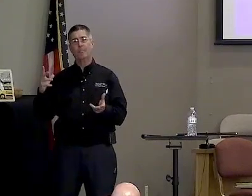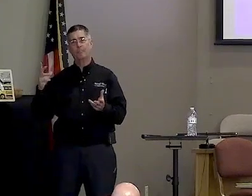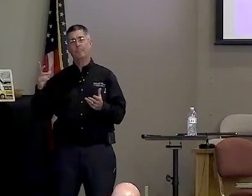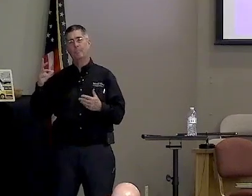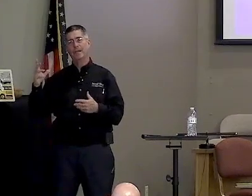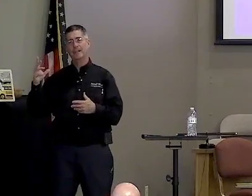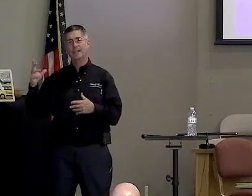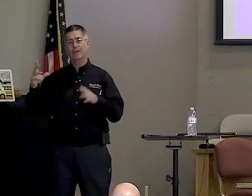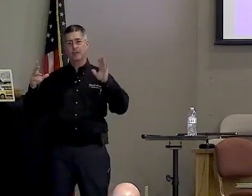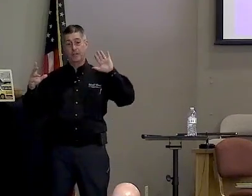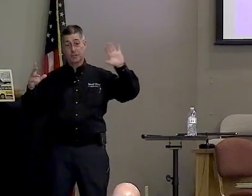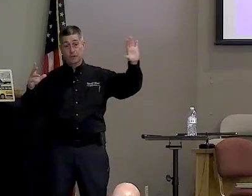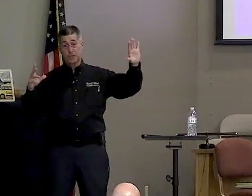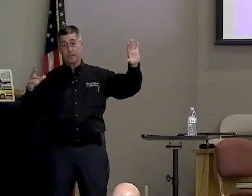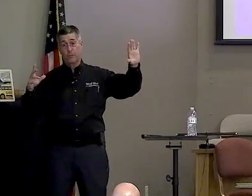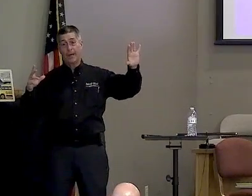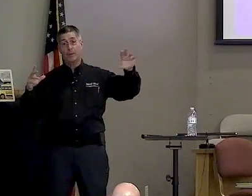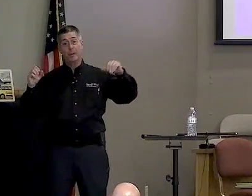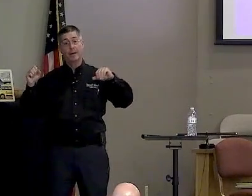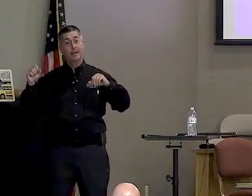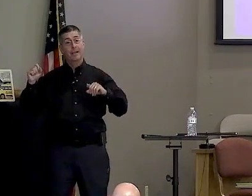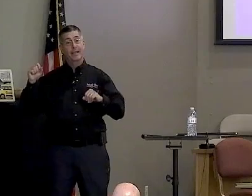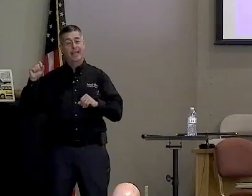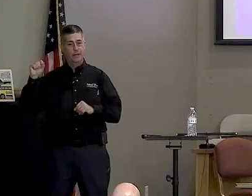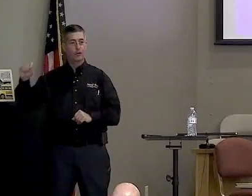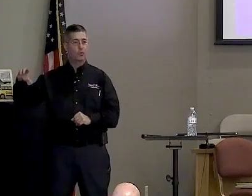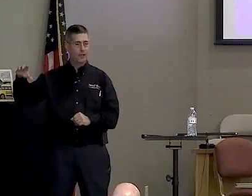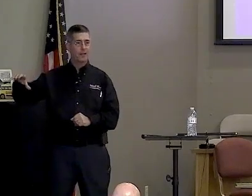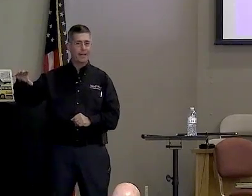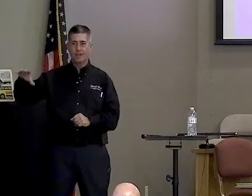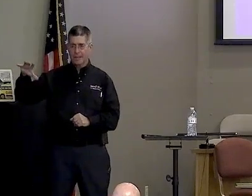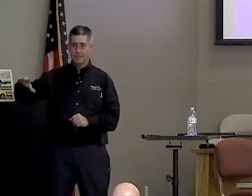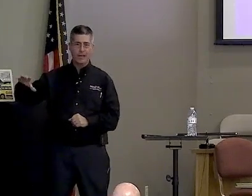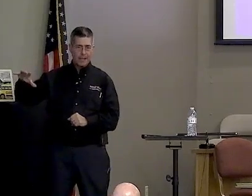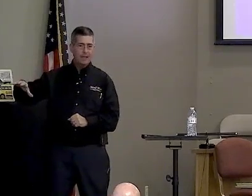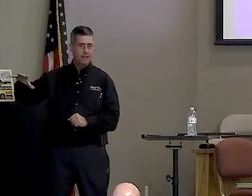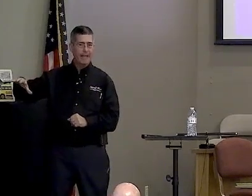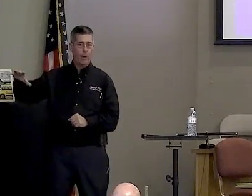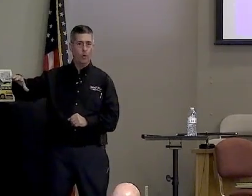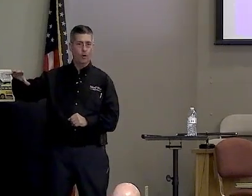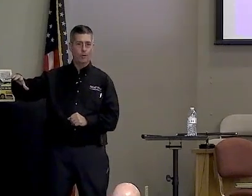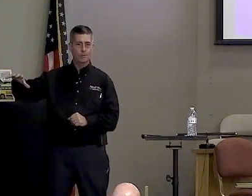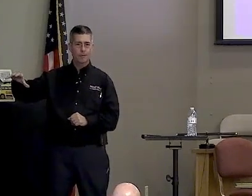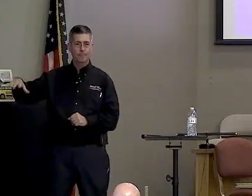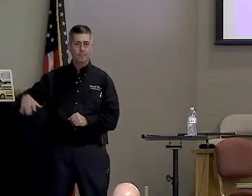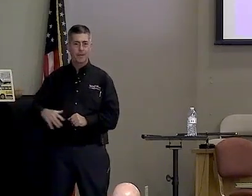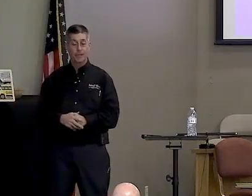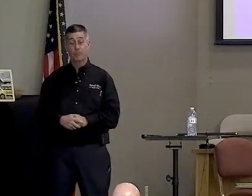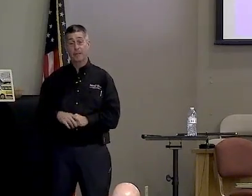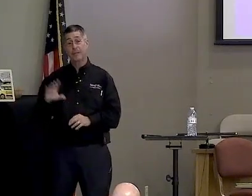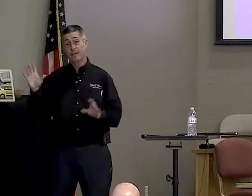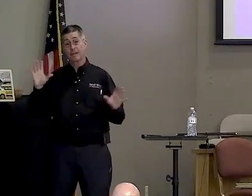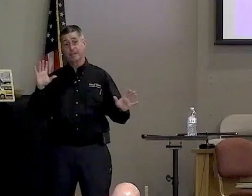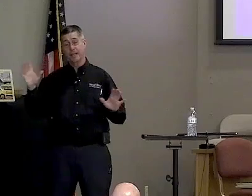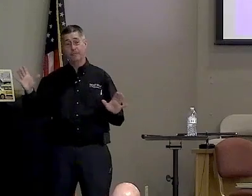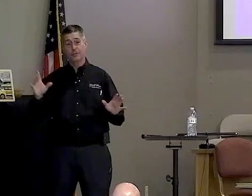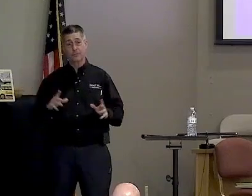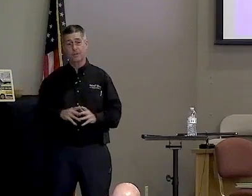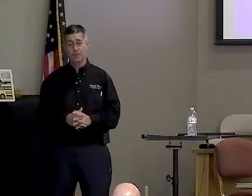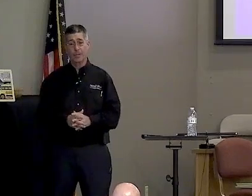big D deaf to the exclusion of everybody, but he knows what it's like to live in that world. So big D, little d deaf is a big